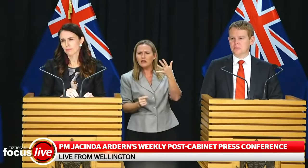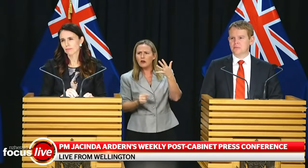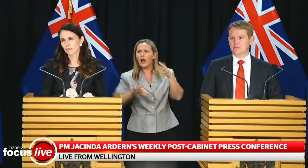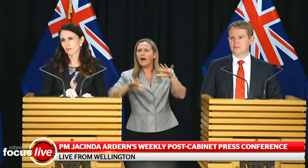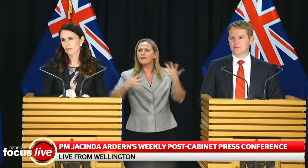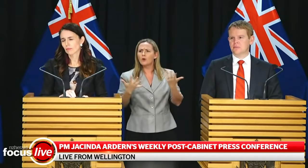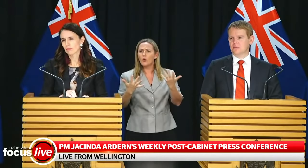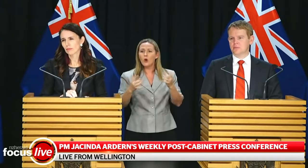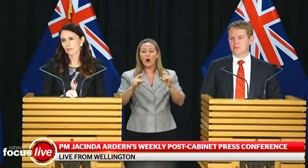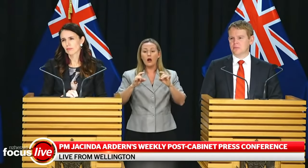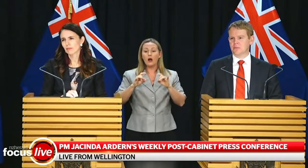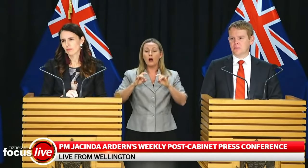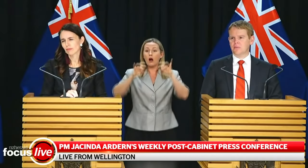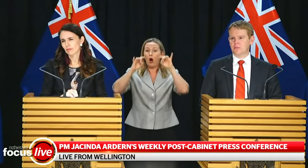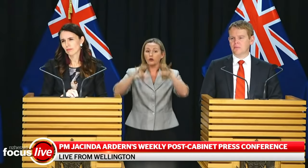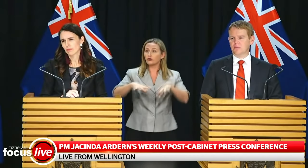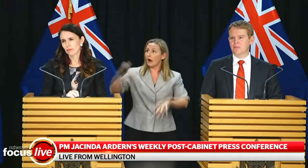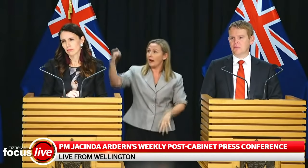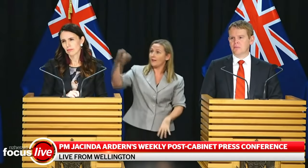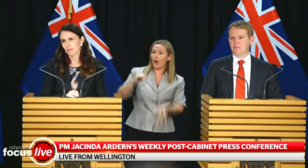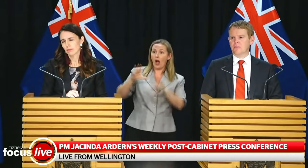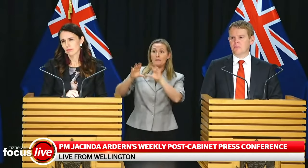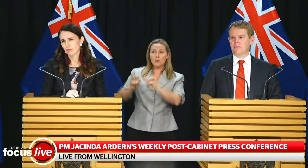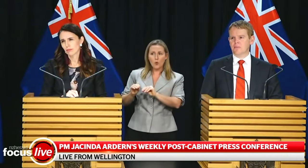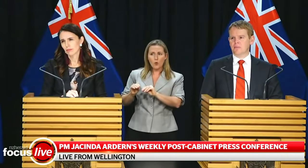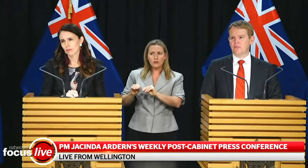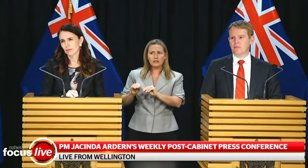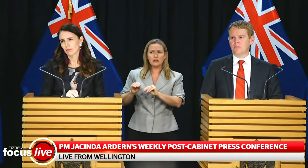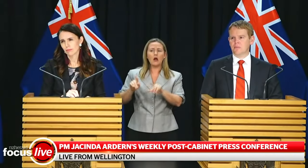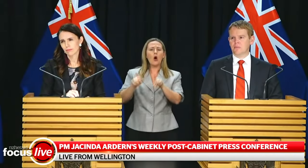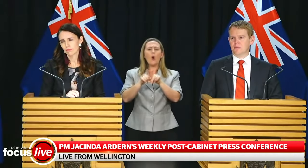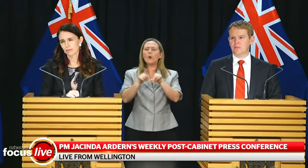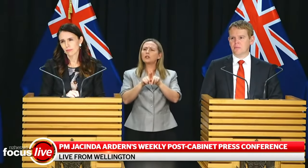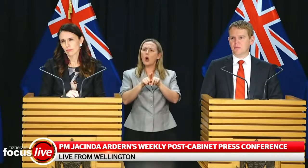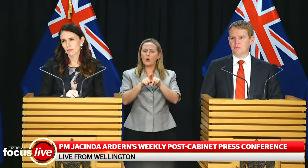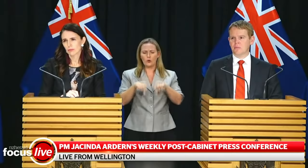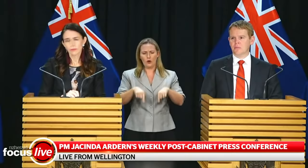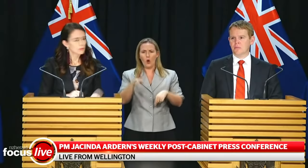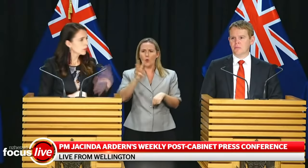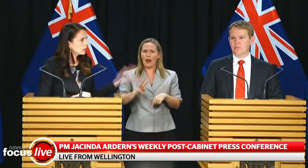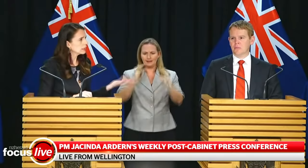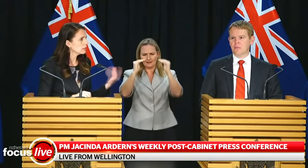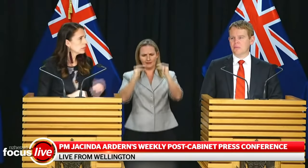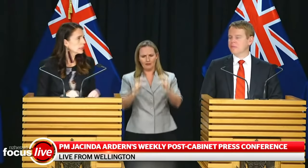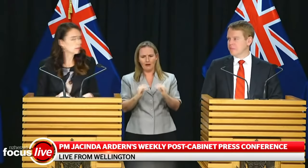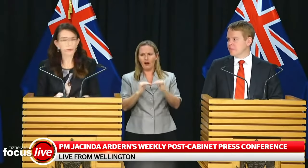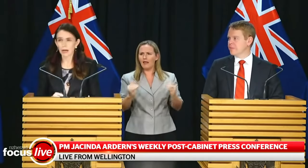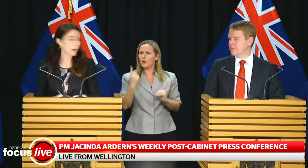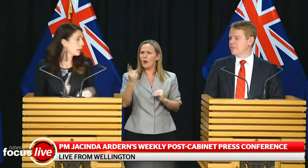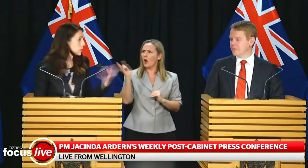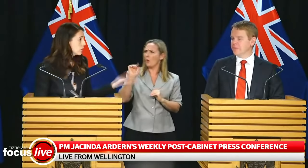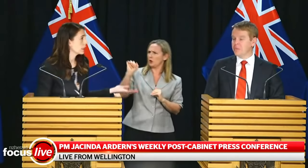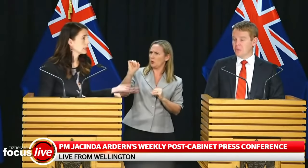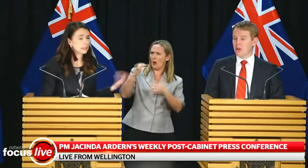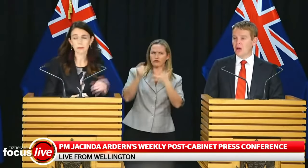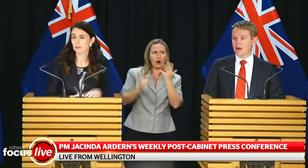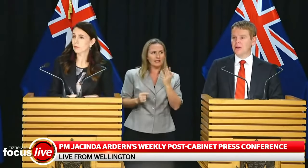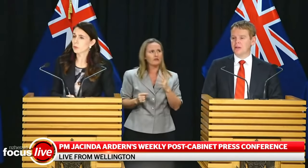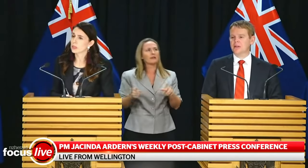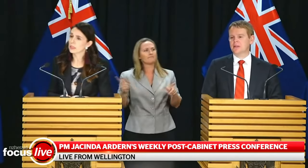as well as looking at potentially moving Wellington back to level 1? What, in broad strokes, will Cabinet be assessing? I'll let the Minister pick up perhaps on